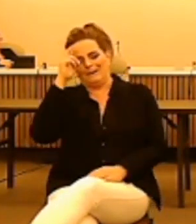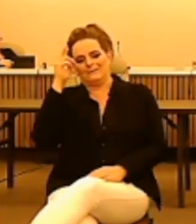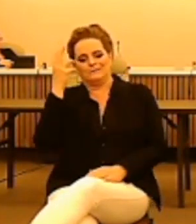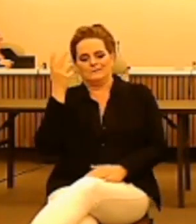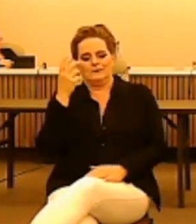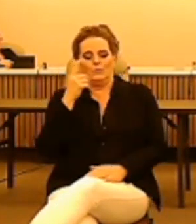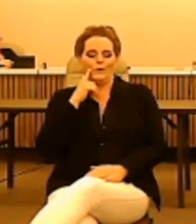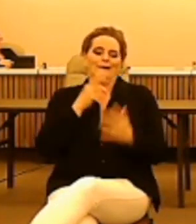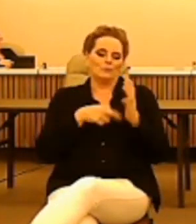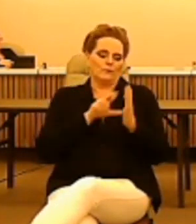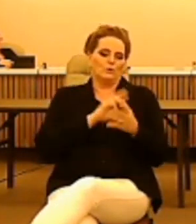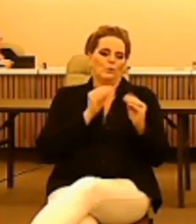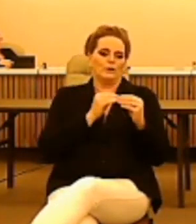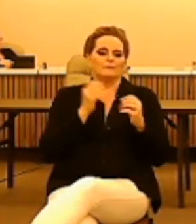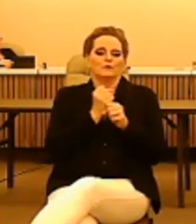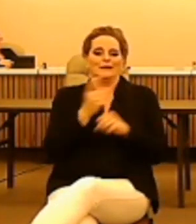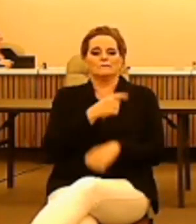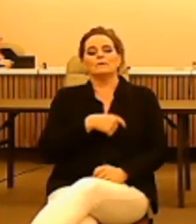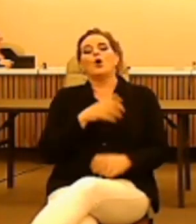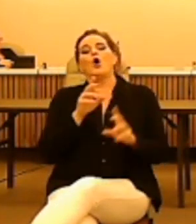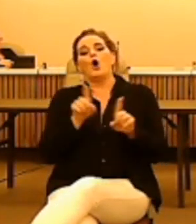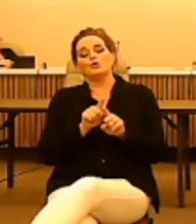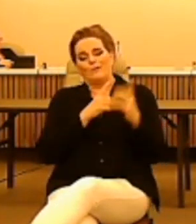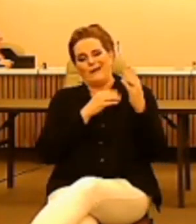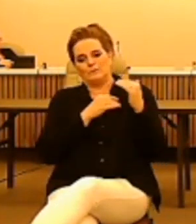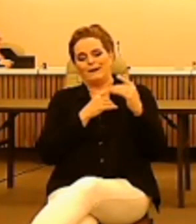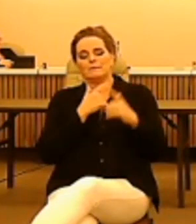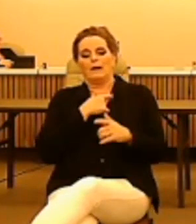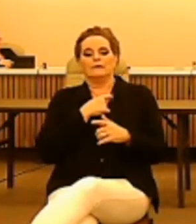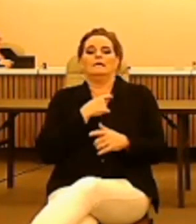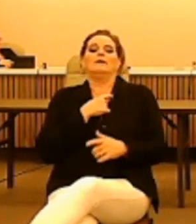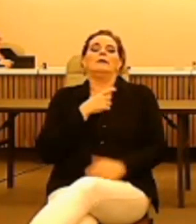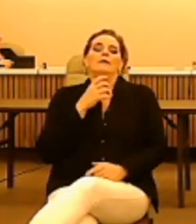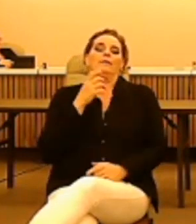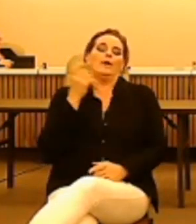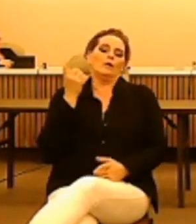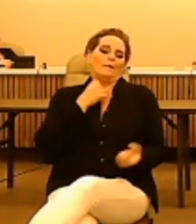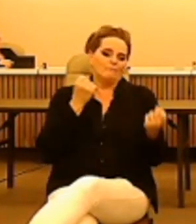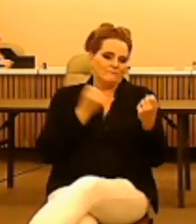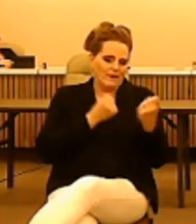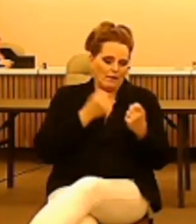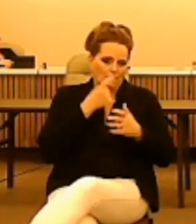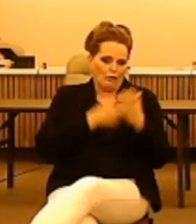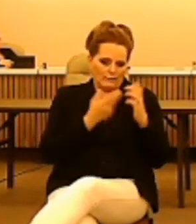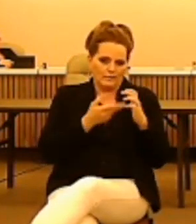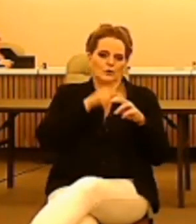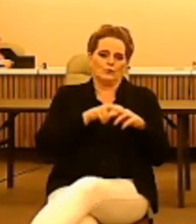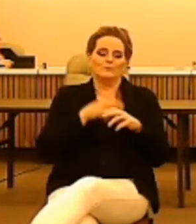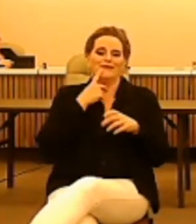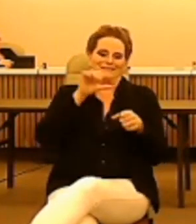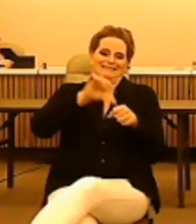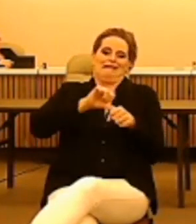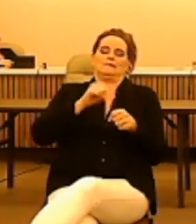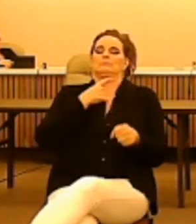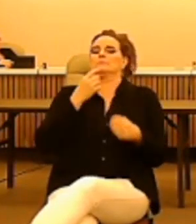the numbers are for next year's. I also expect that their vehicle service costs are going to go up because fuel's more